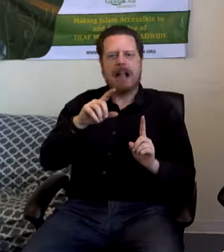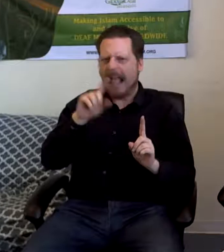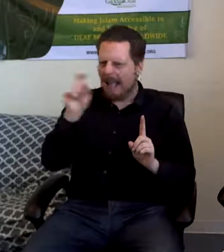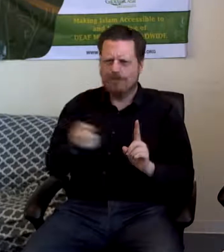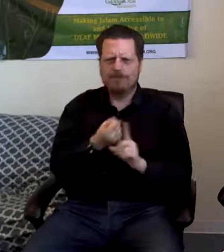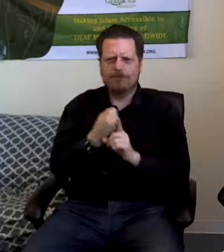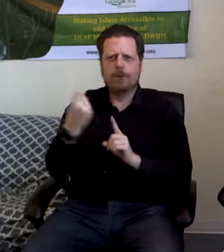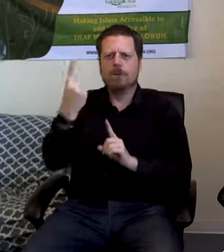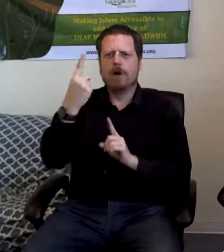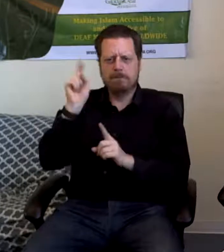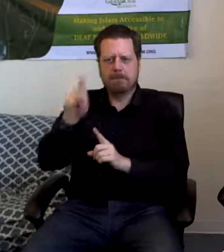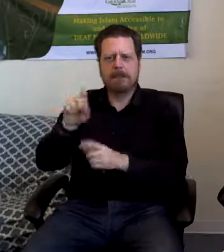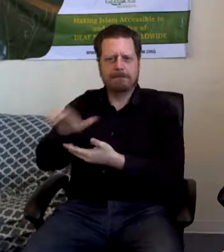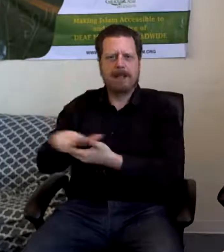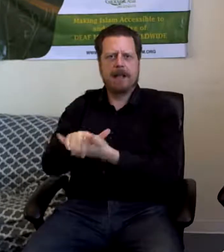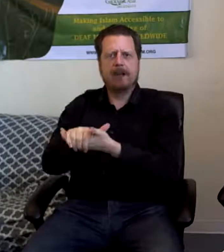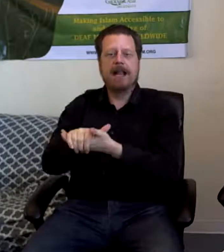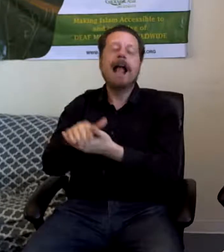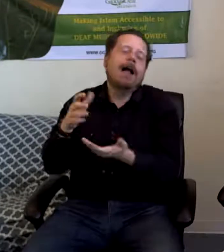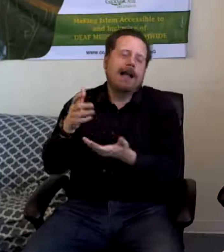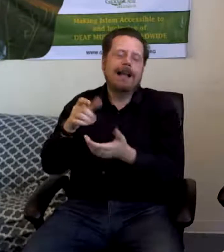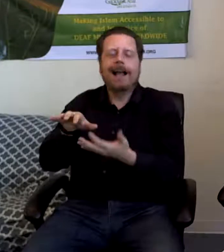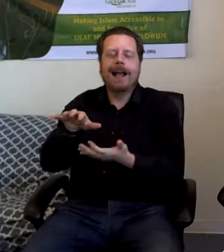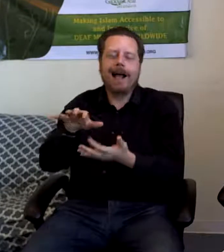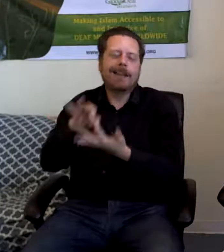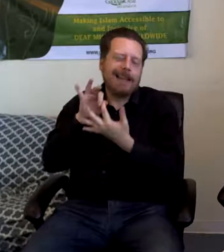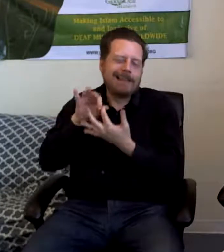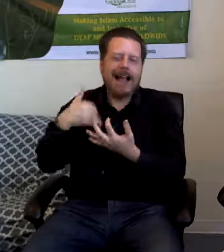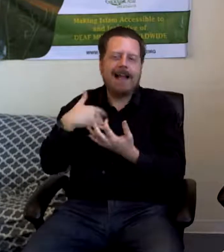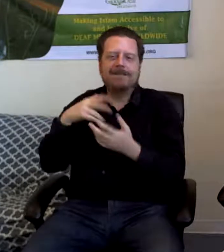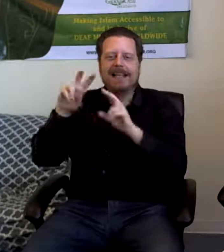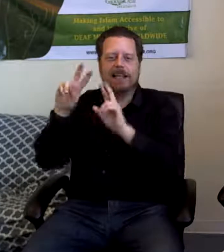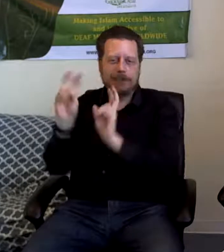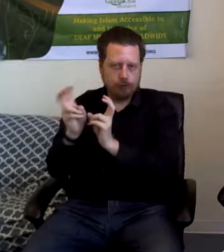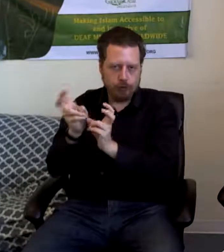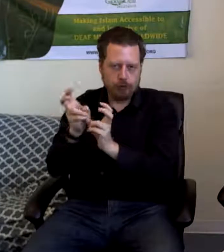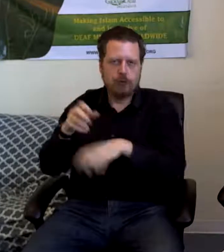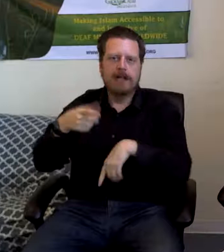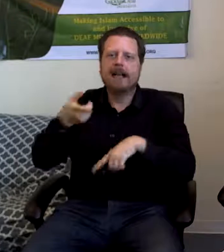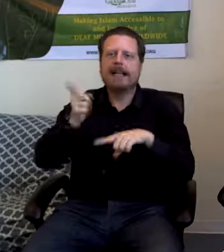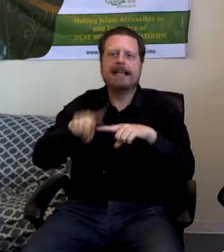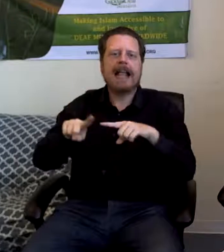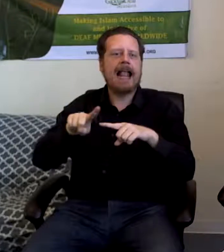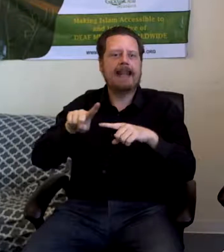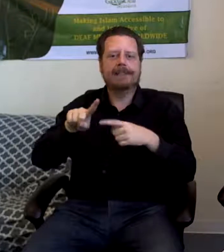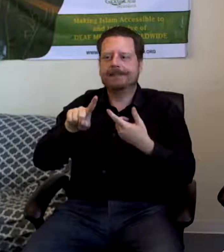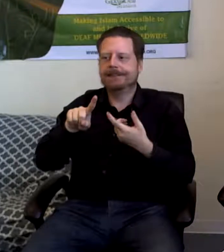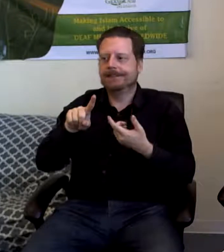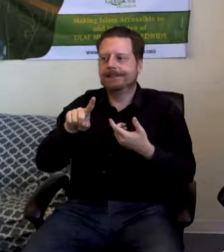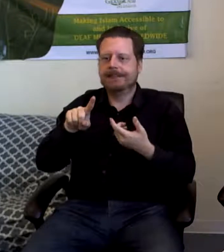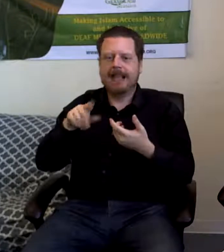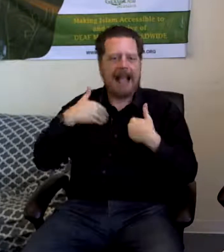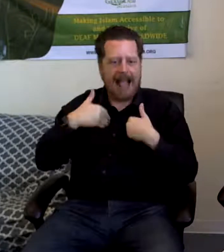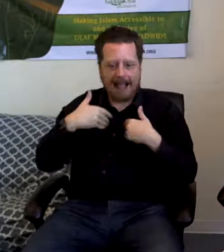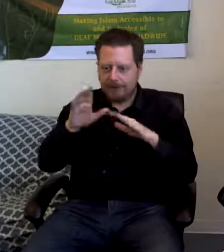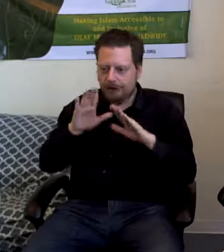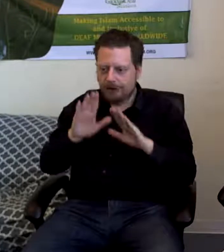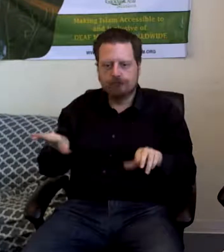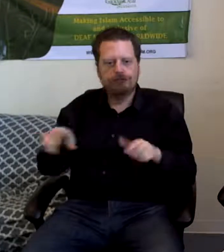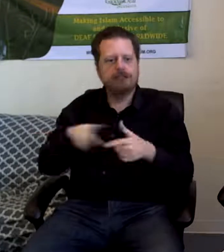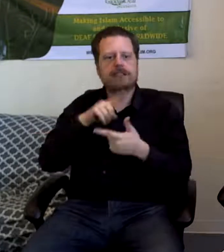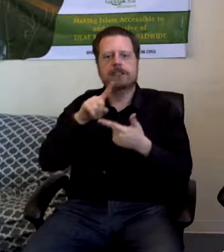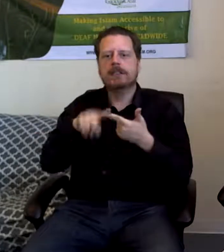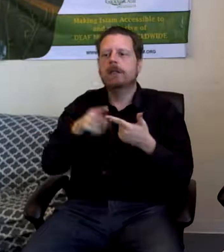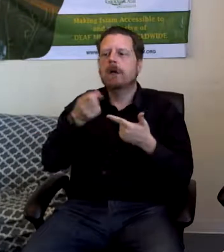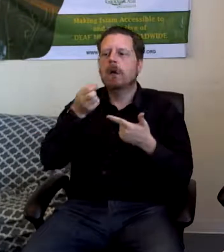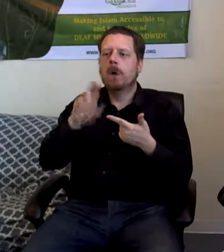married unless they have an issue. Like they cannot mate with the other gender